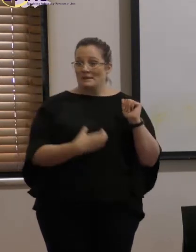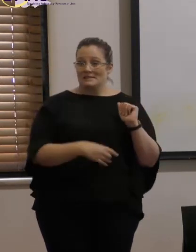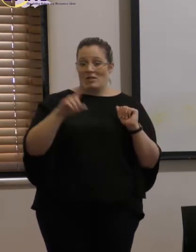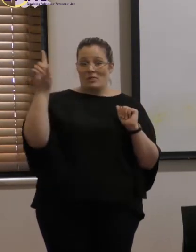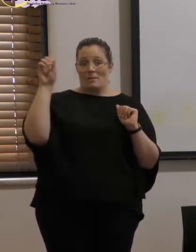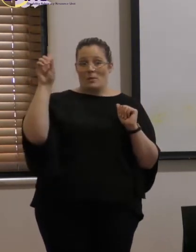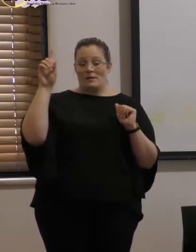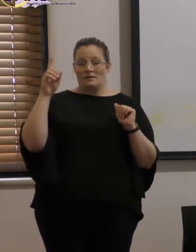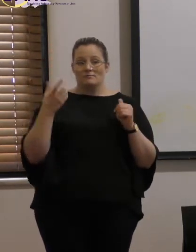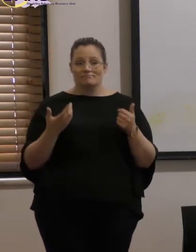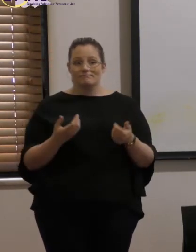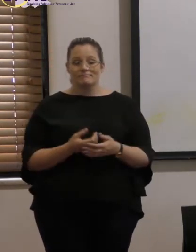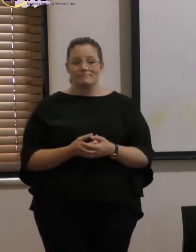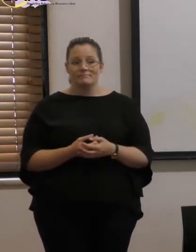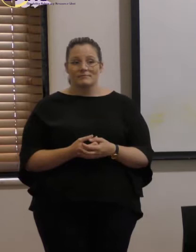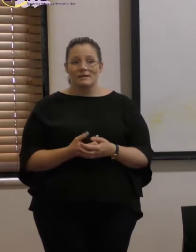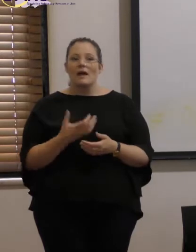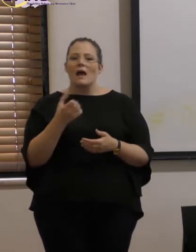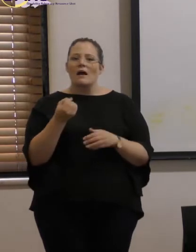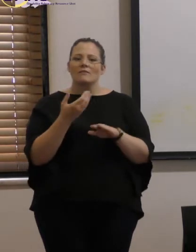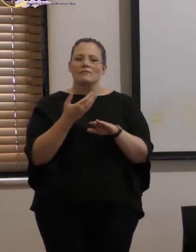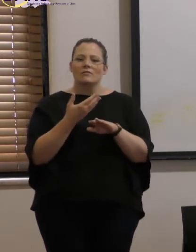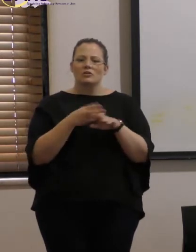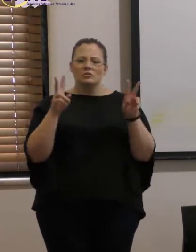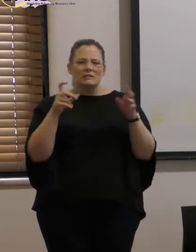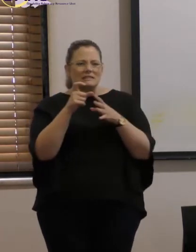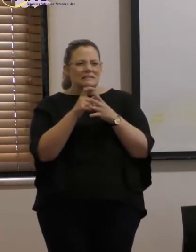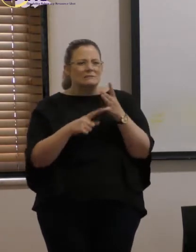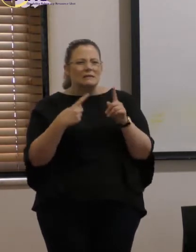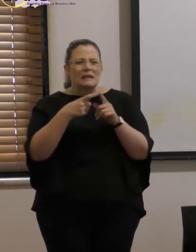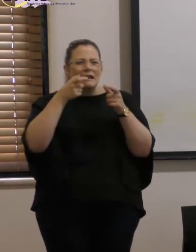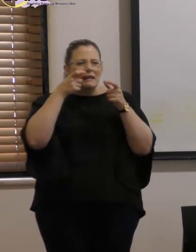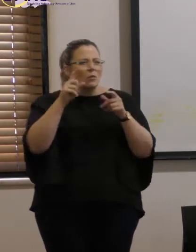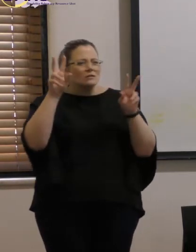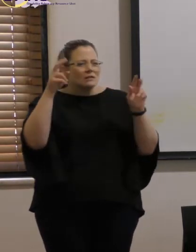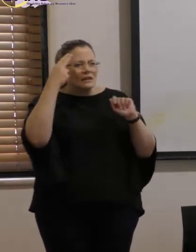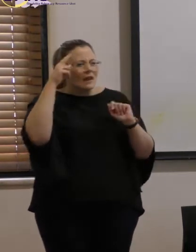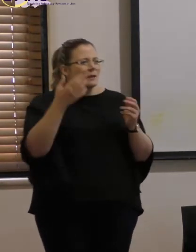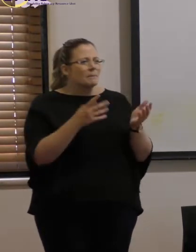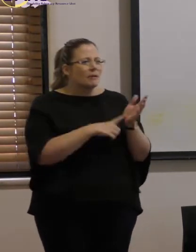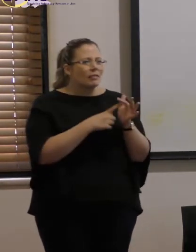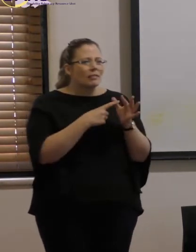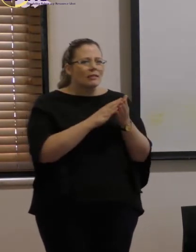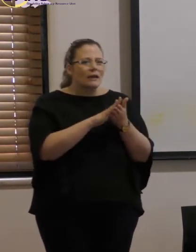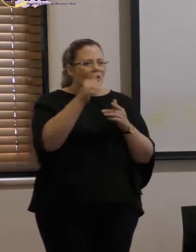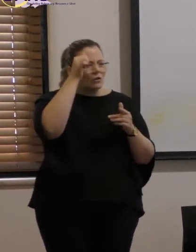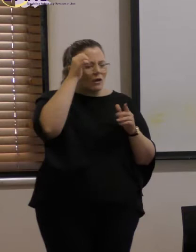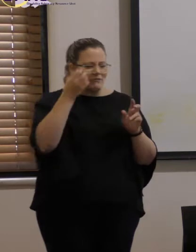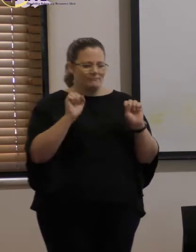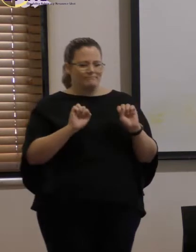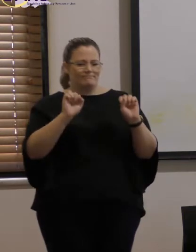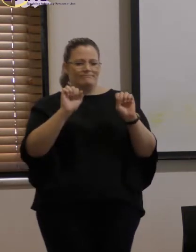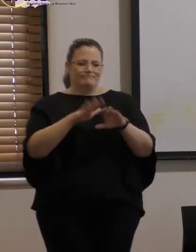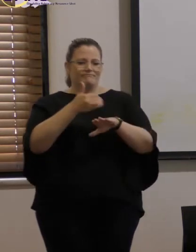new disability and carers, is it called disability and, what's it called, Leah? I forget. It's a council, but its